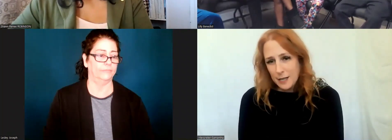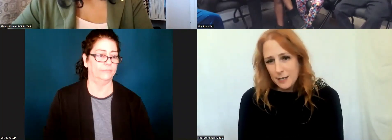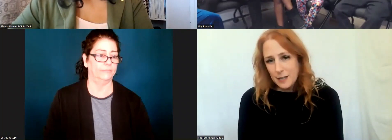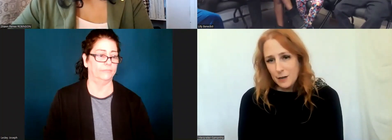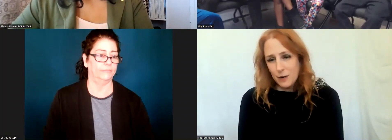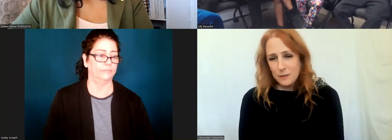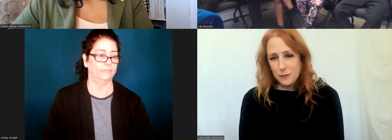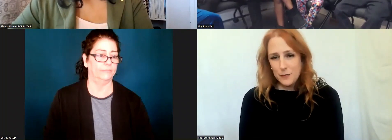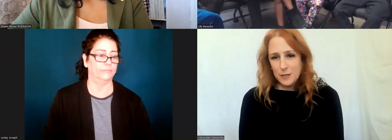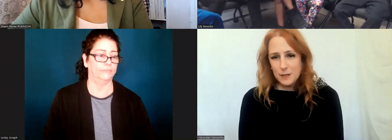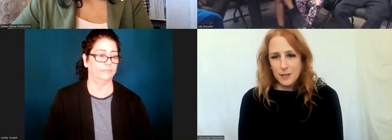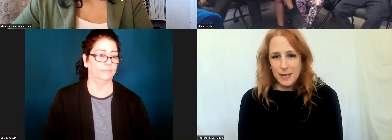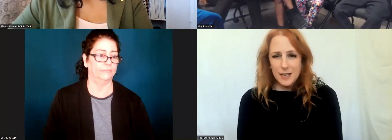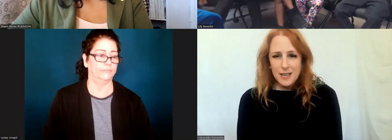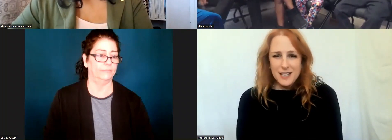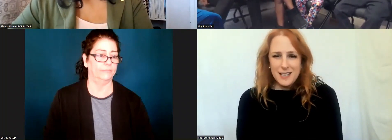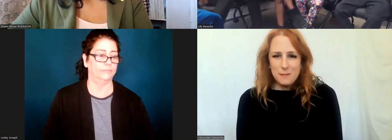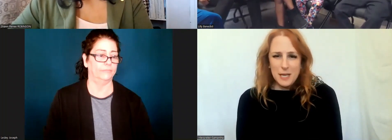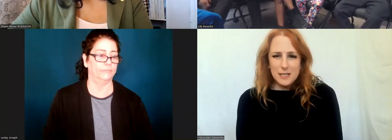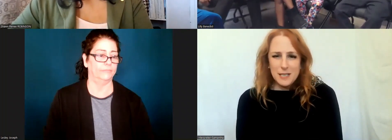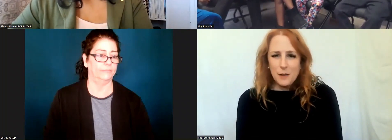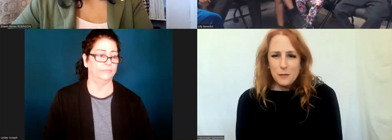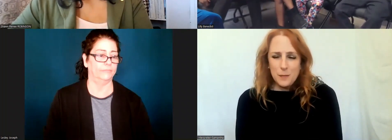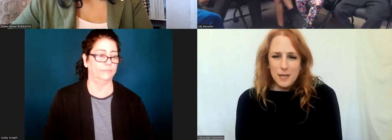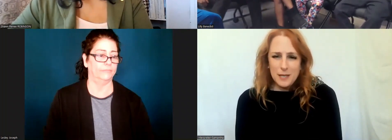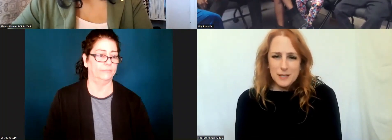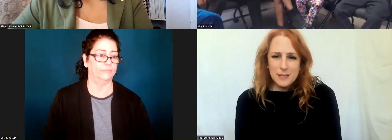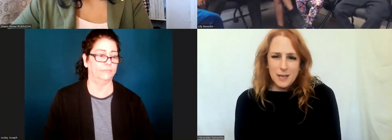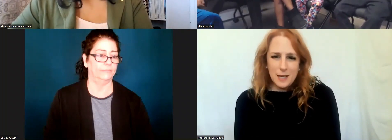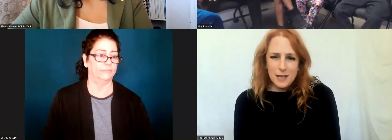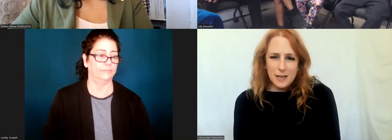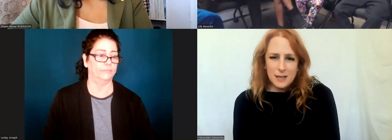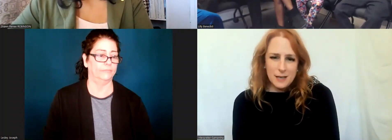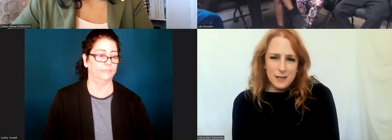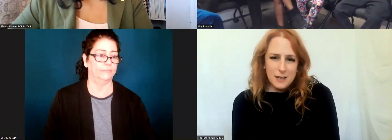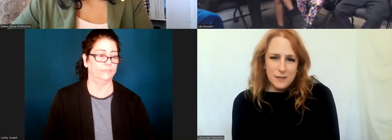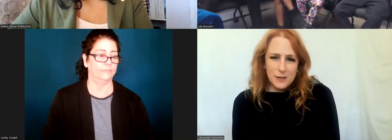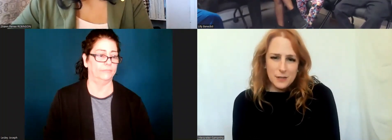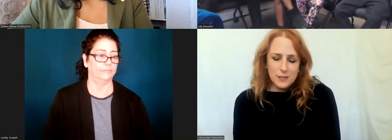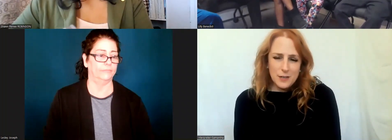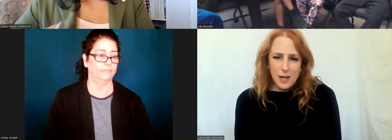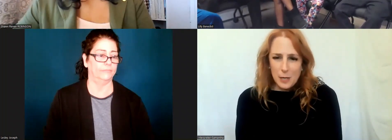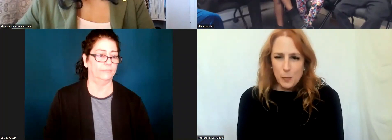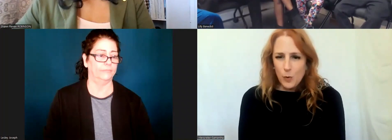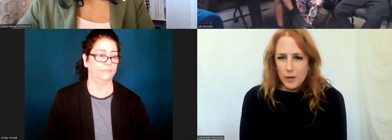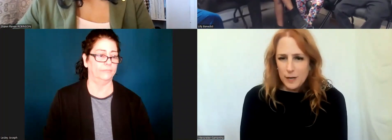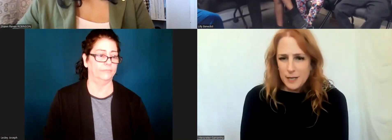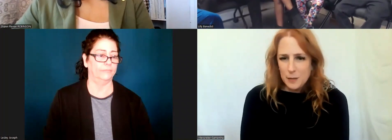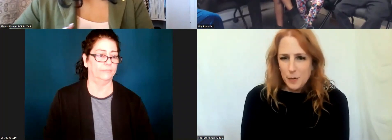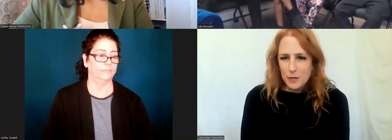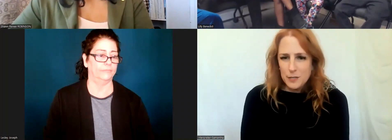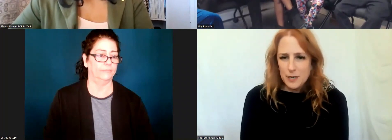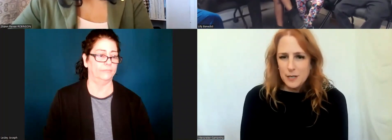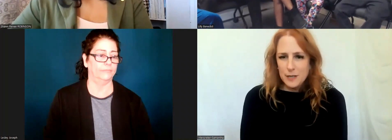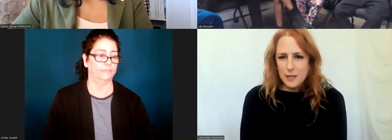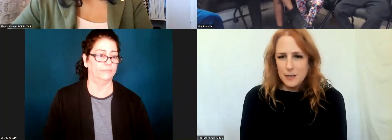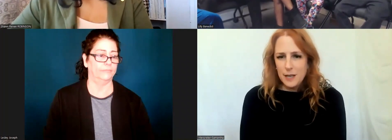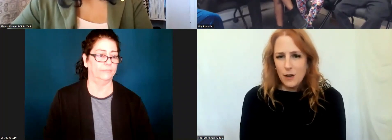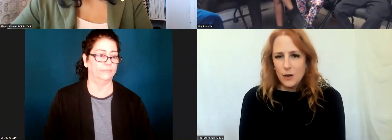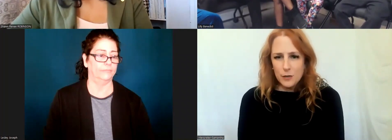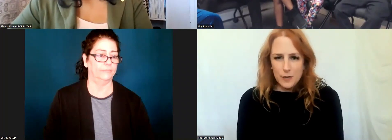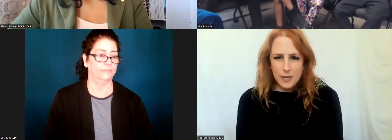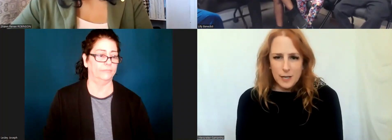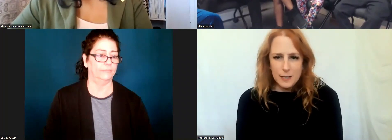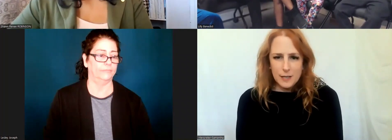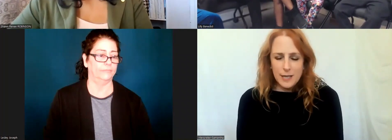inside, and they don't have to feel like that being deaf means that they're just not important as a person, and that